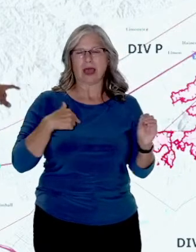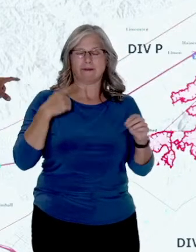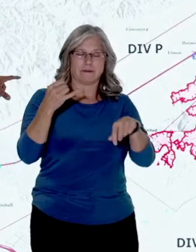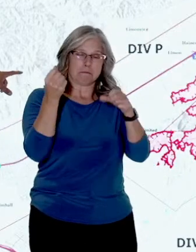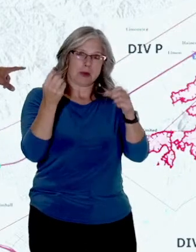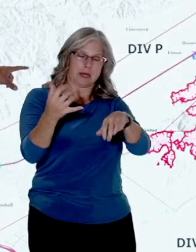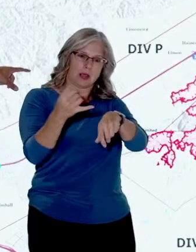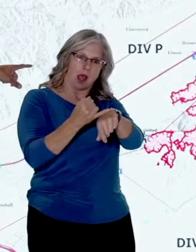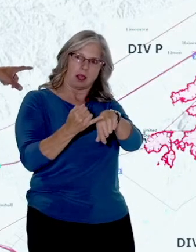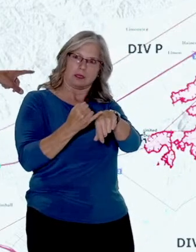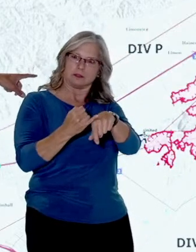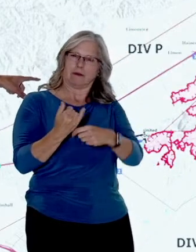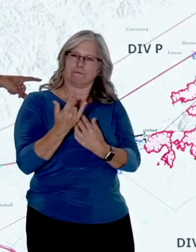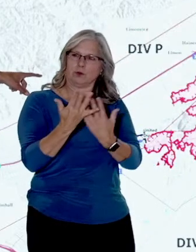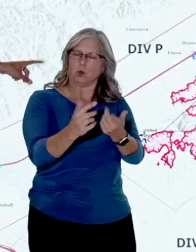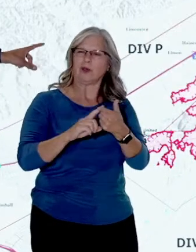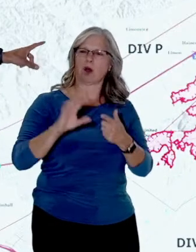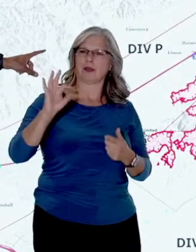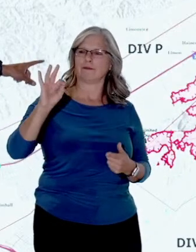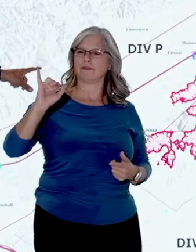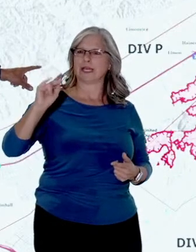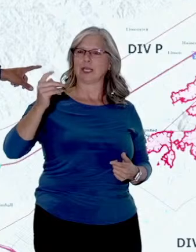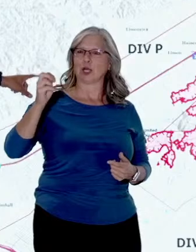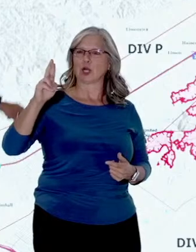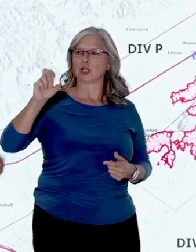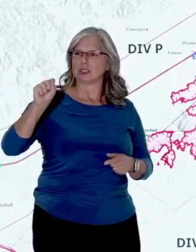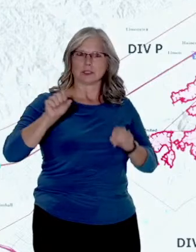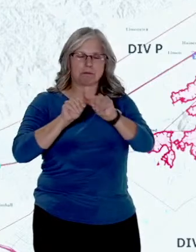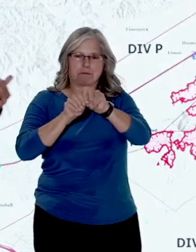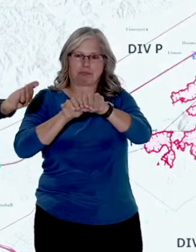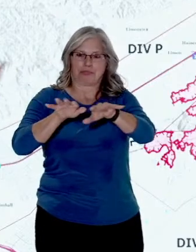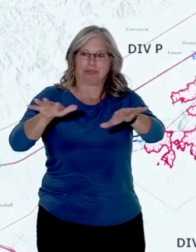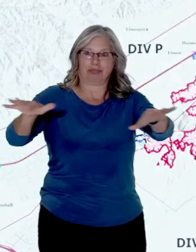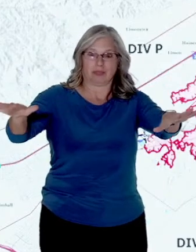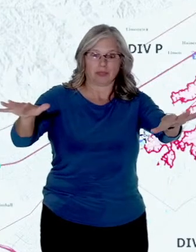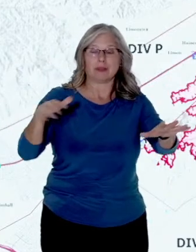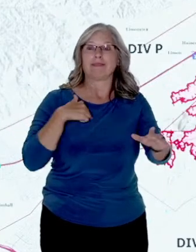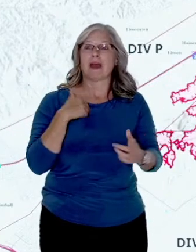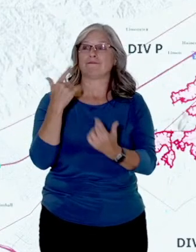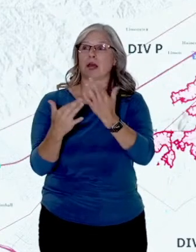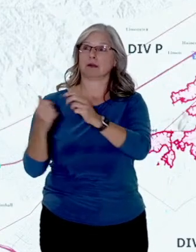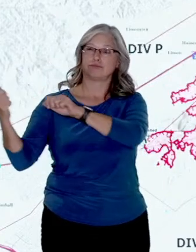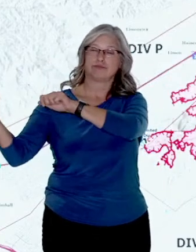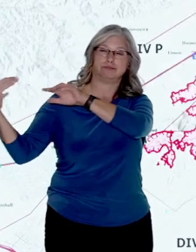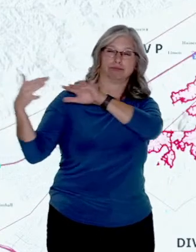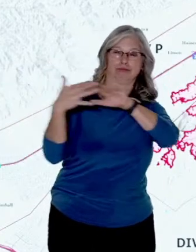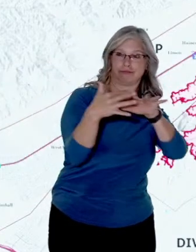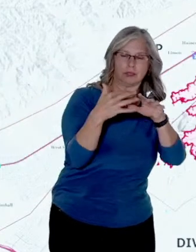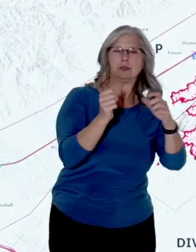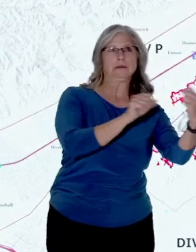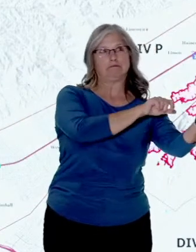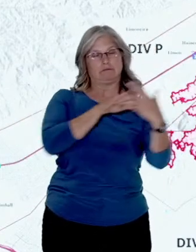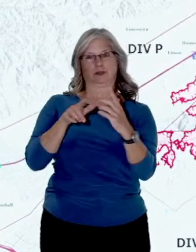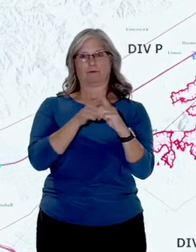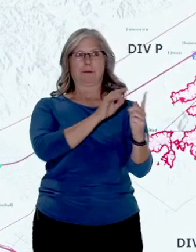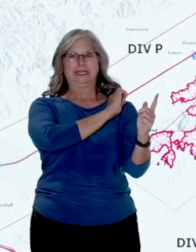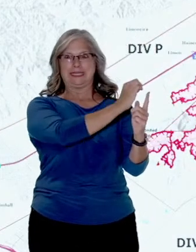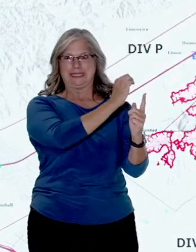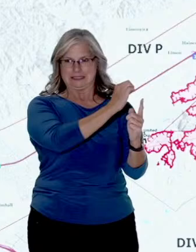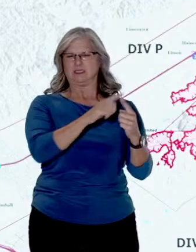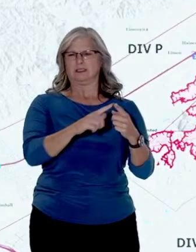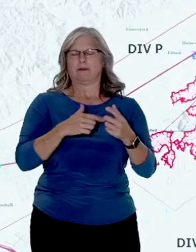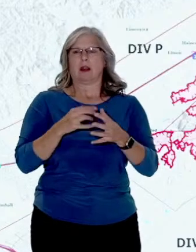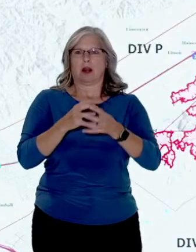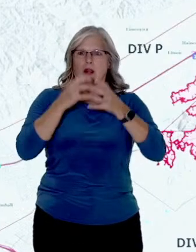fire burned, you can see how we call it fingery. There's tons of fingers that came down. So as that fire pushed through with that east wind, there's a lot of unburned islands of